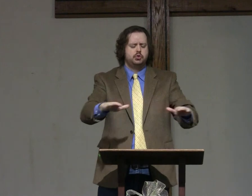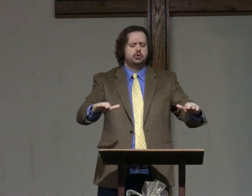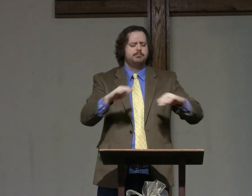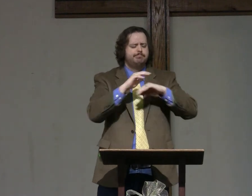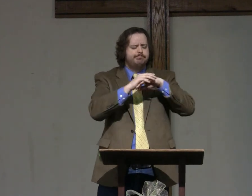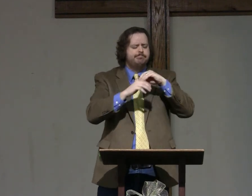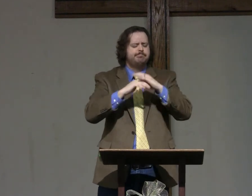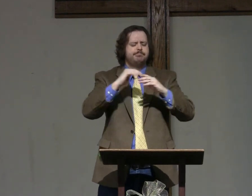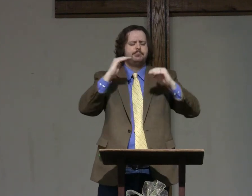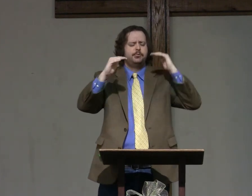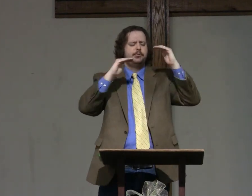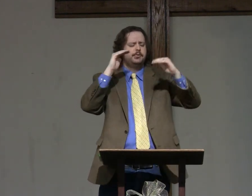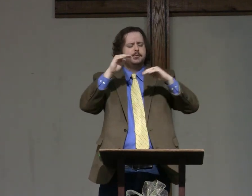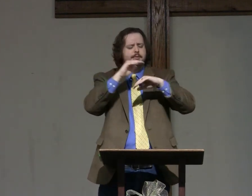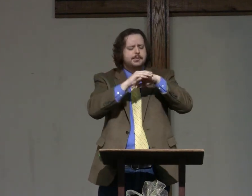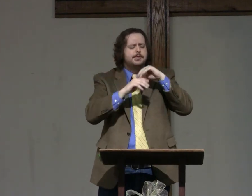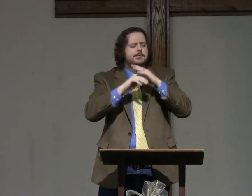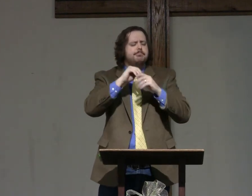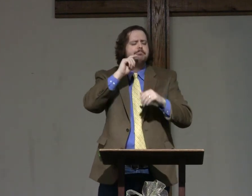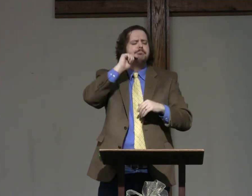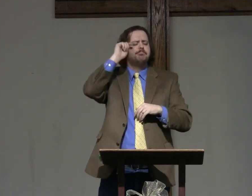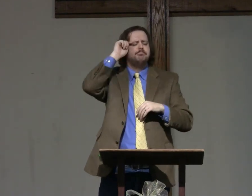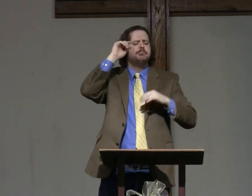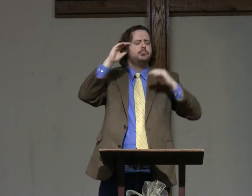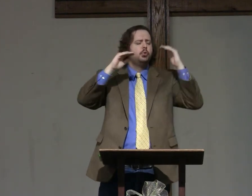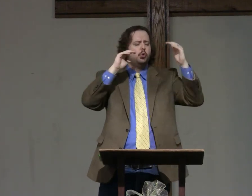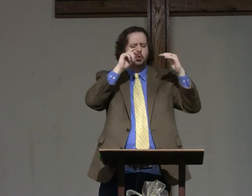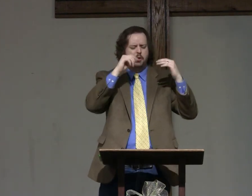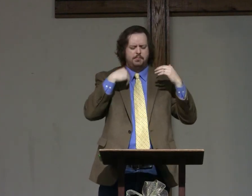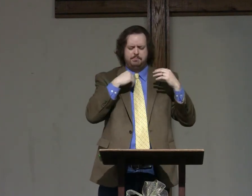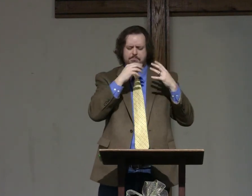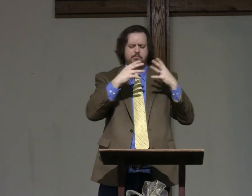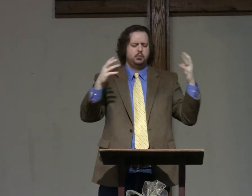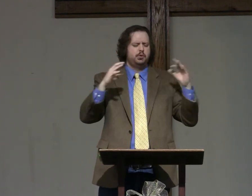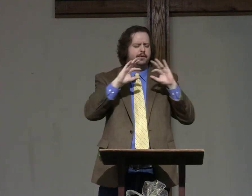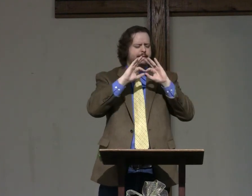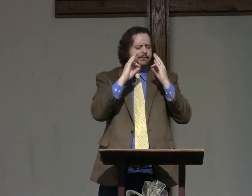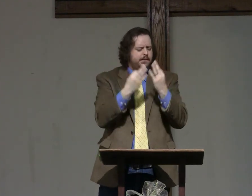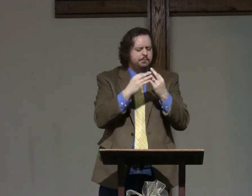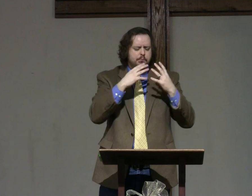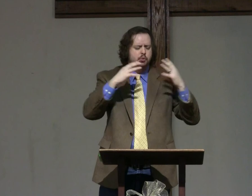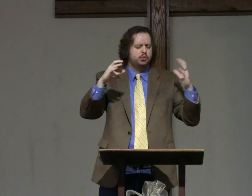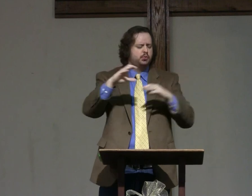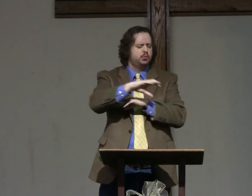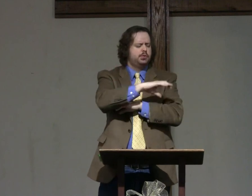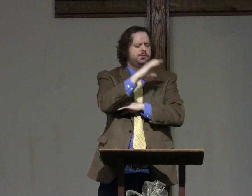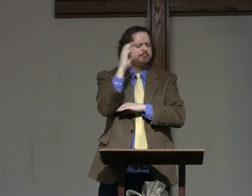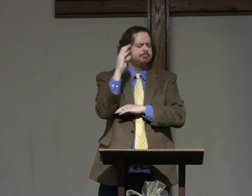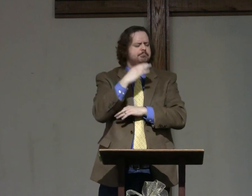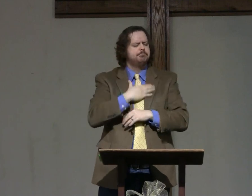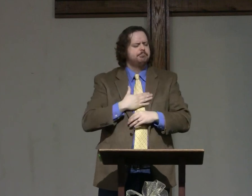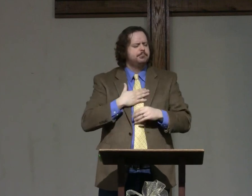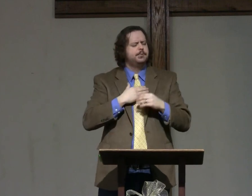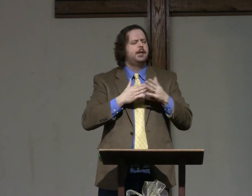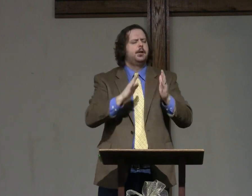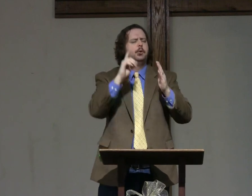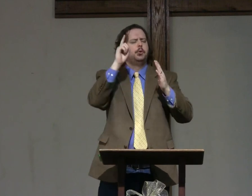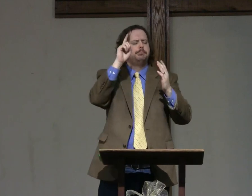comfort children and adults and teenagers who don't have much family, who don't have much